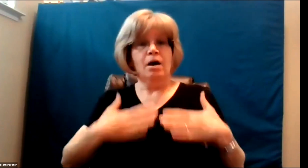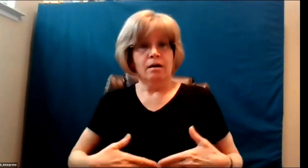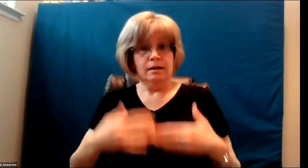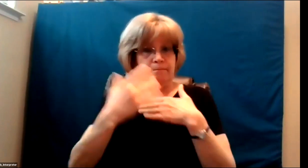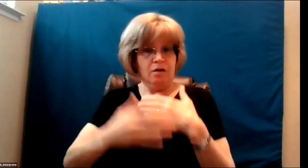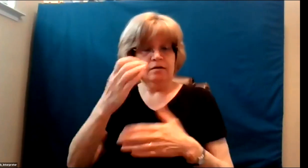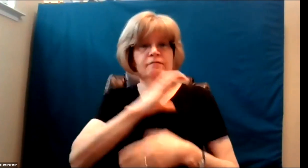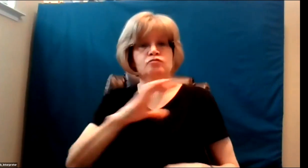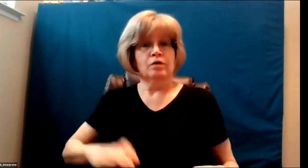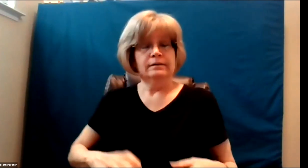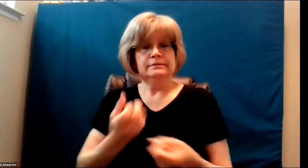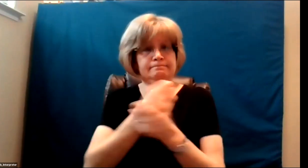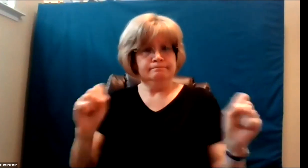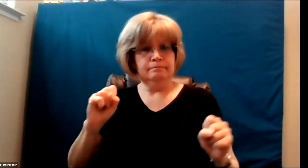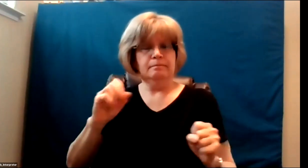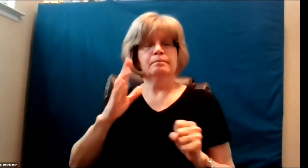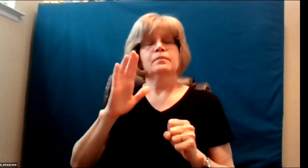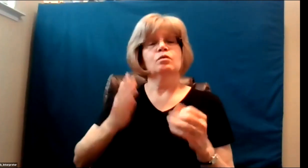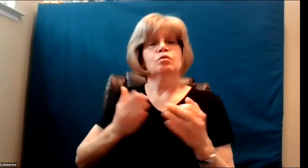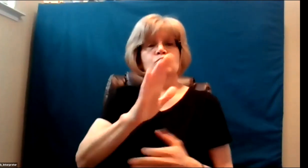Christ, redeemed by his blood."